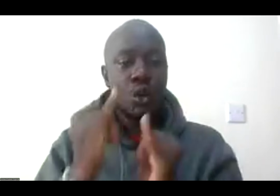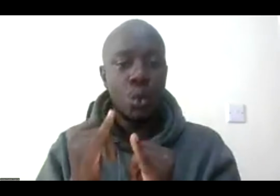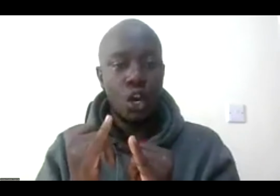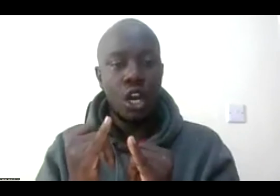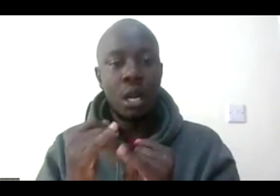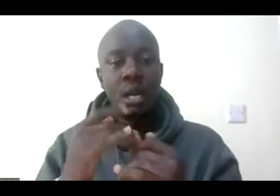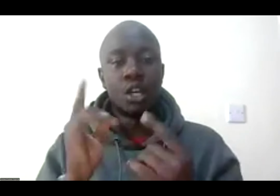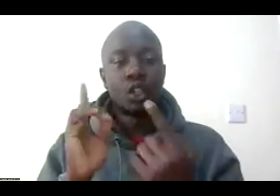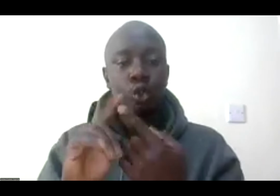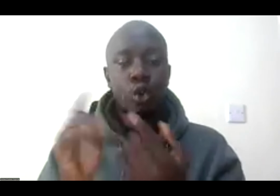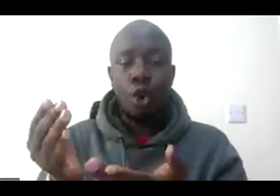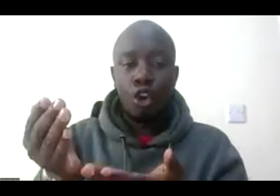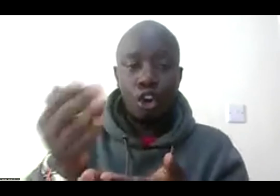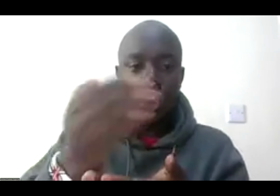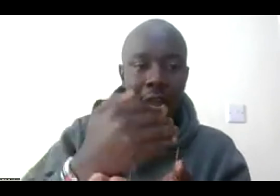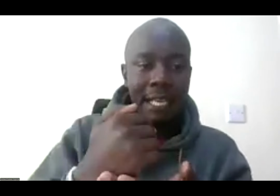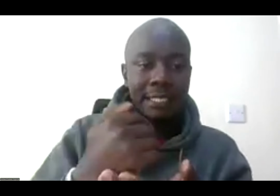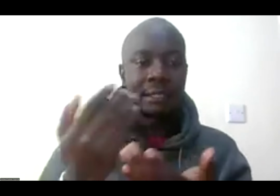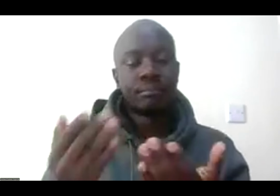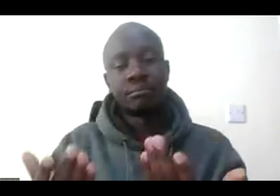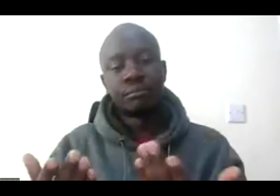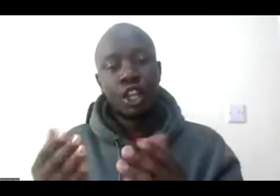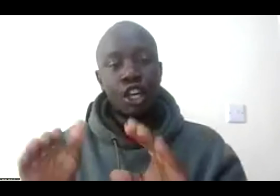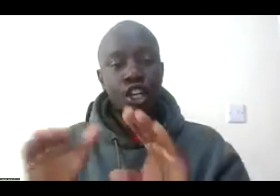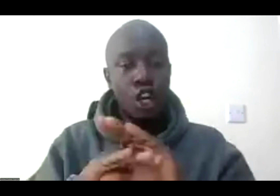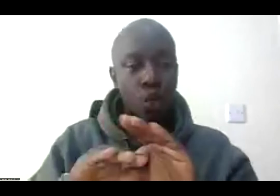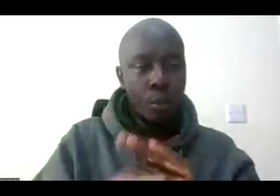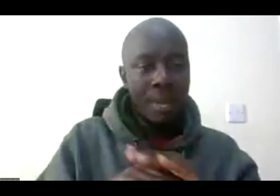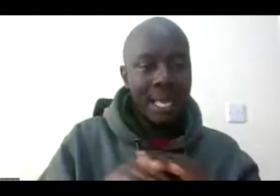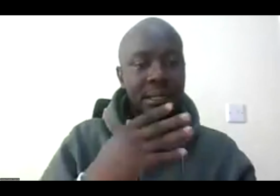deaf community, deaf individuals, to collect data,